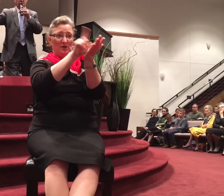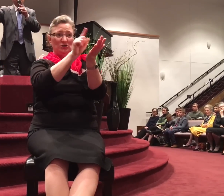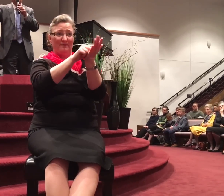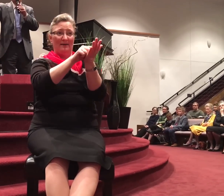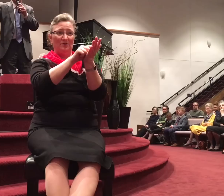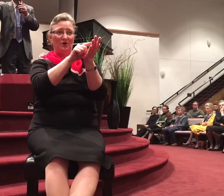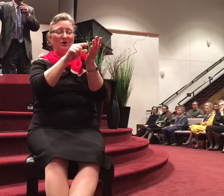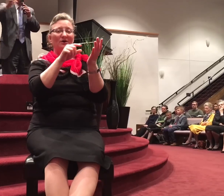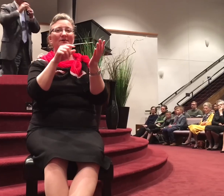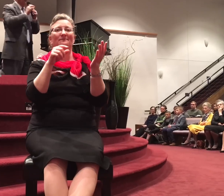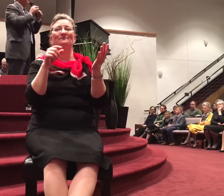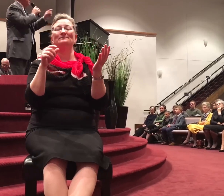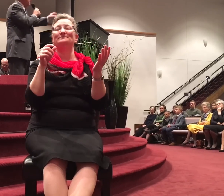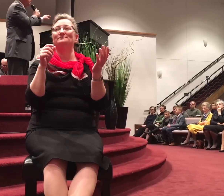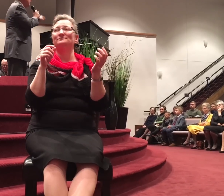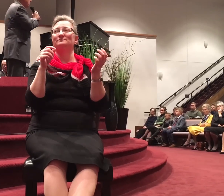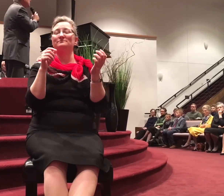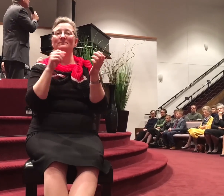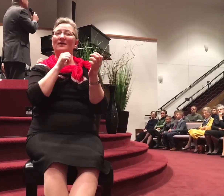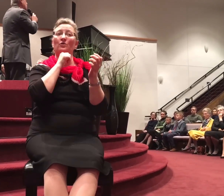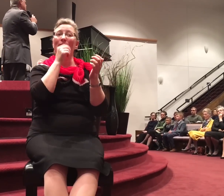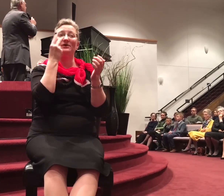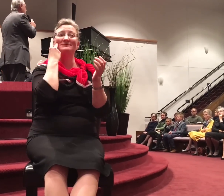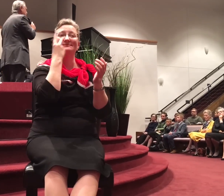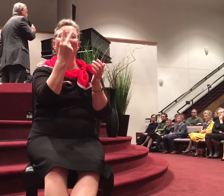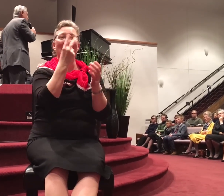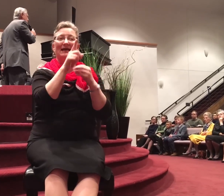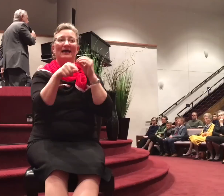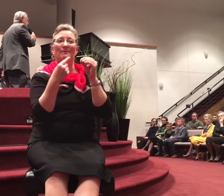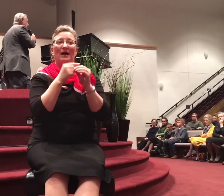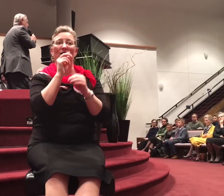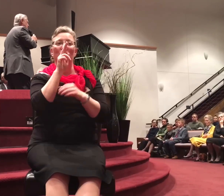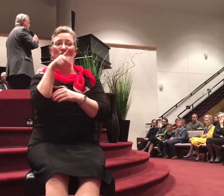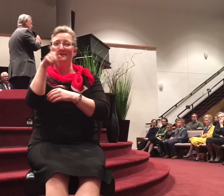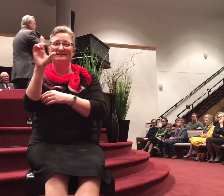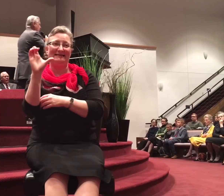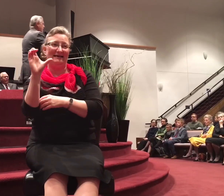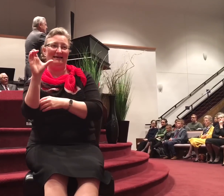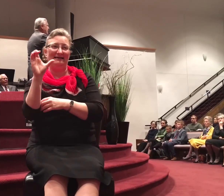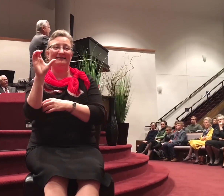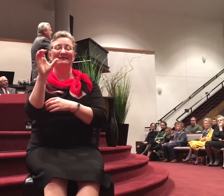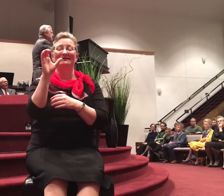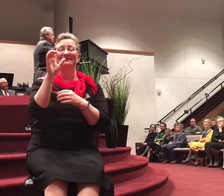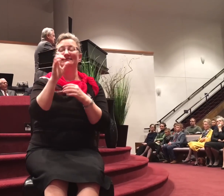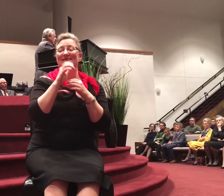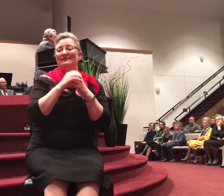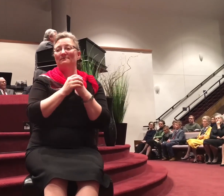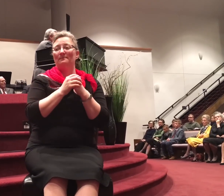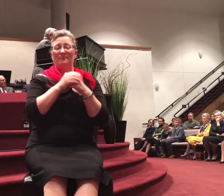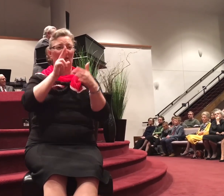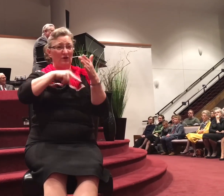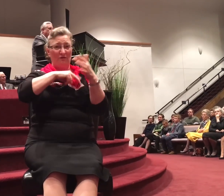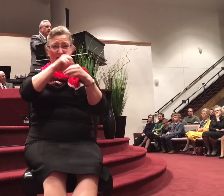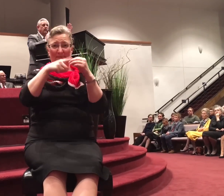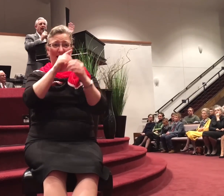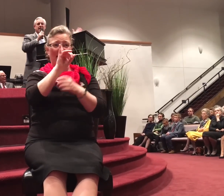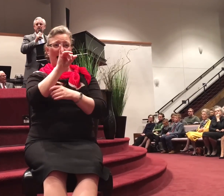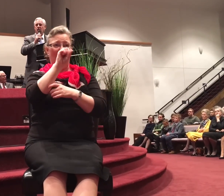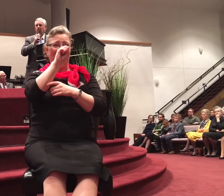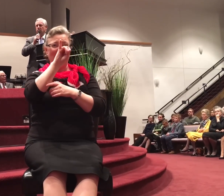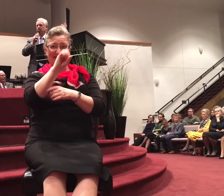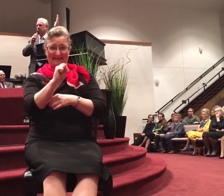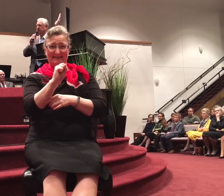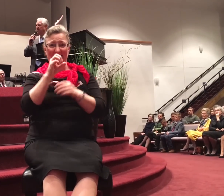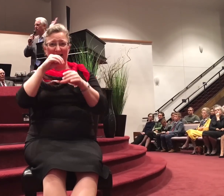United Pentecostal pastor and a United Pentecostal church behind the story. You've read about ISIS going into northern Iraq